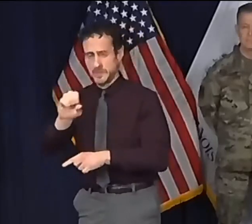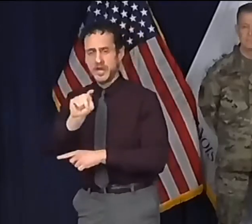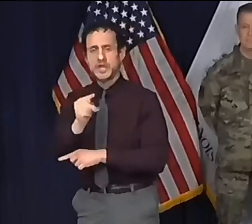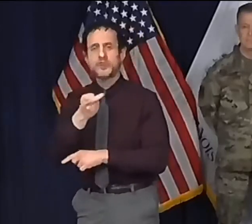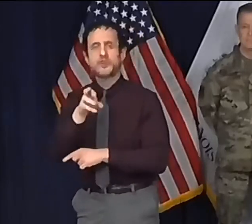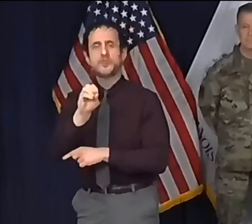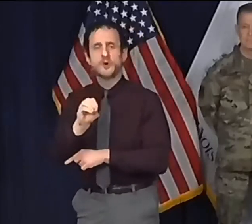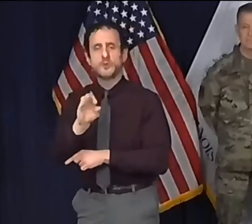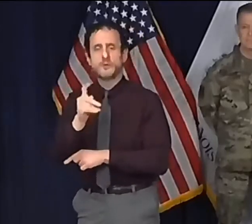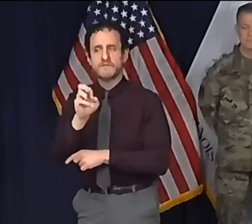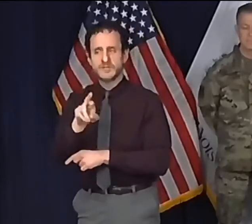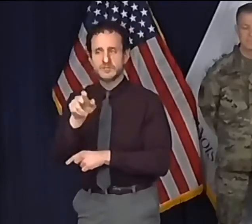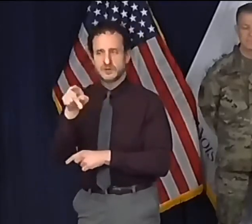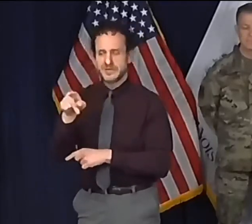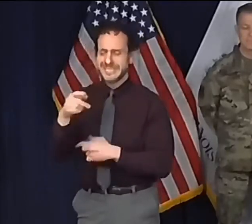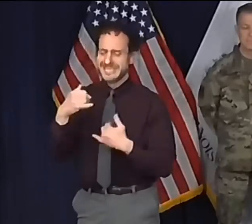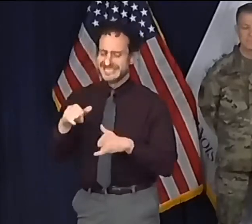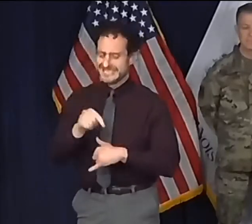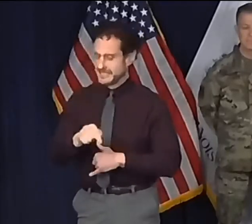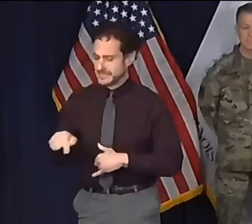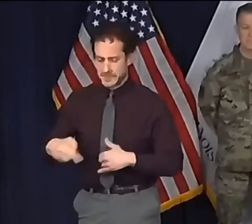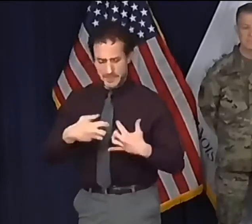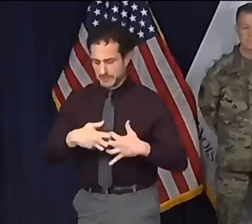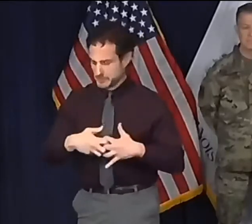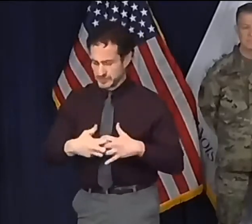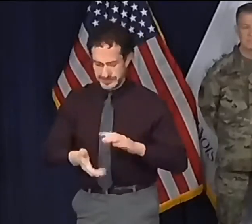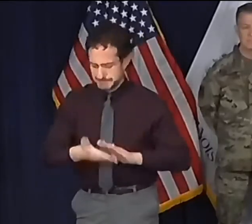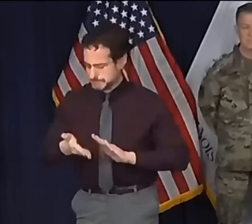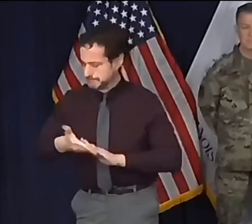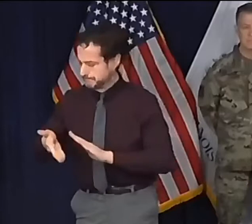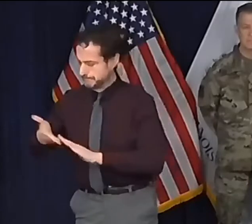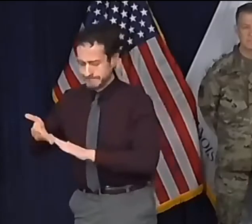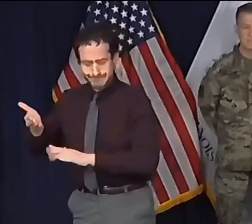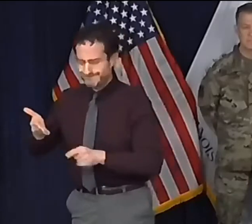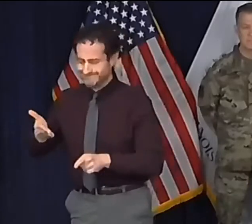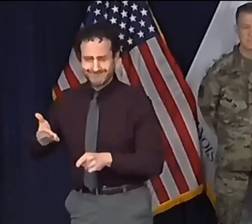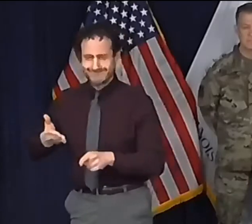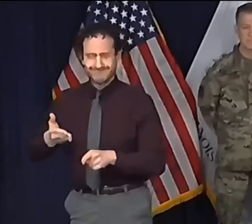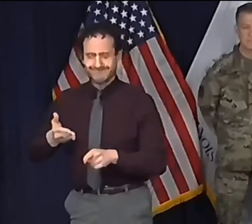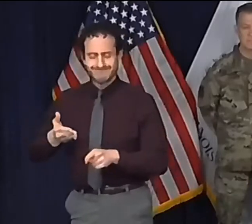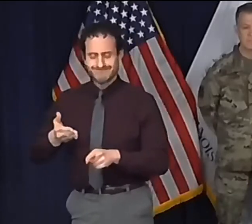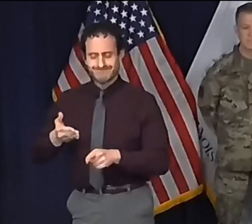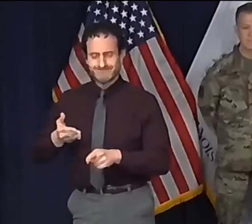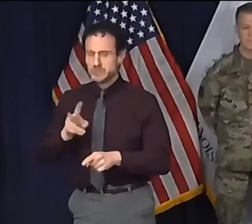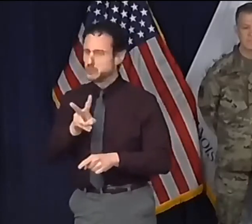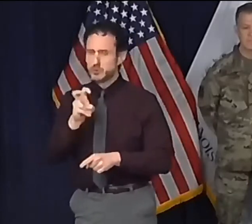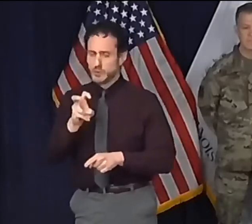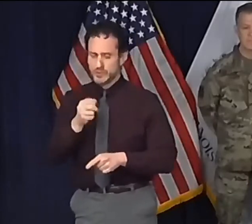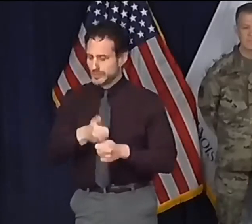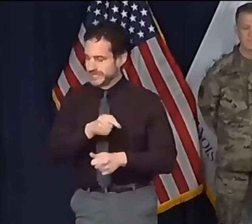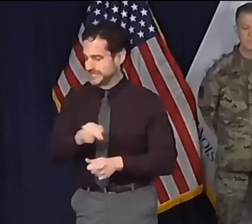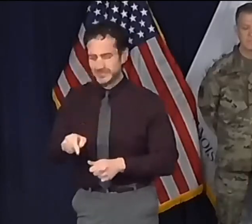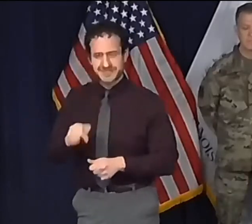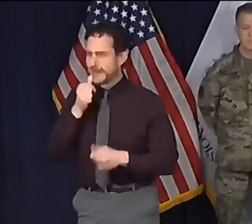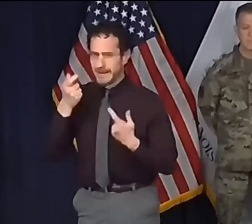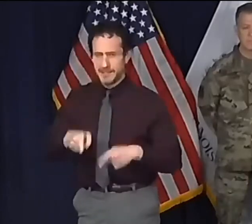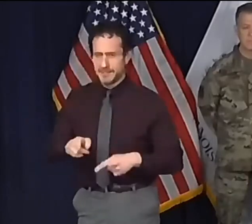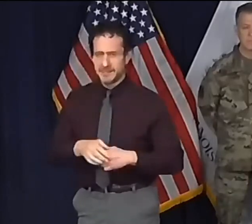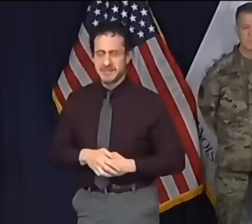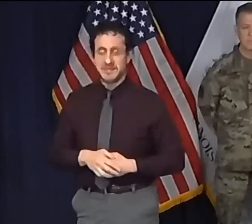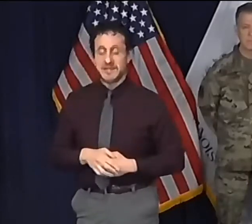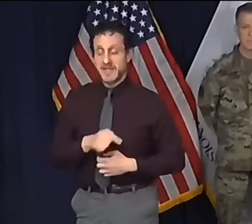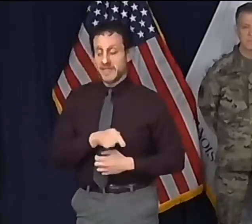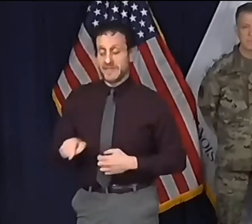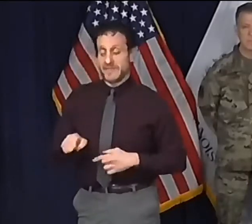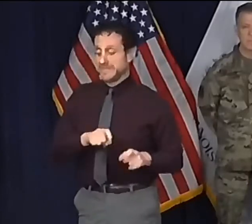are still not getting the level of output that we want to see from these machines. More importantly, these tests are not